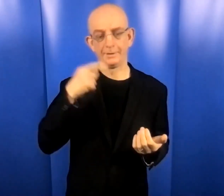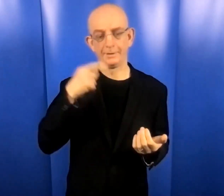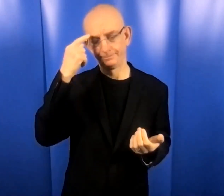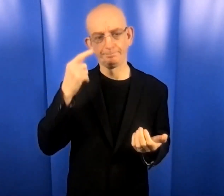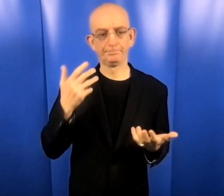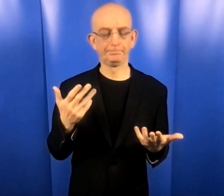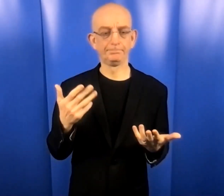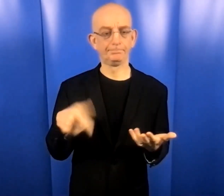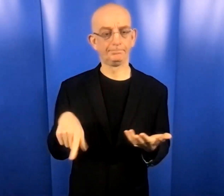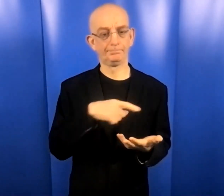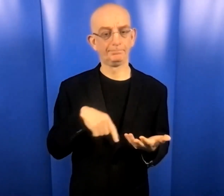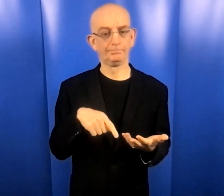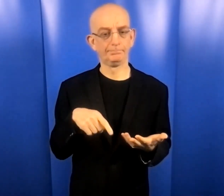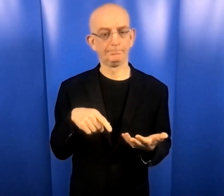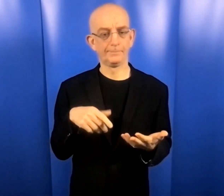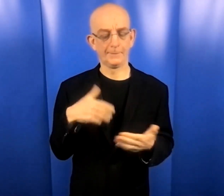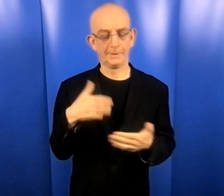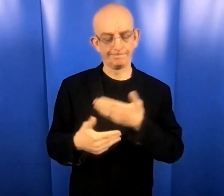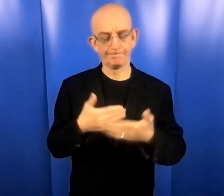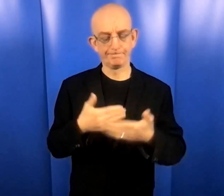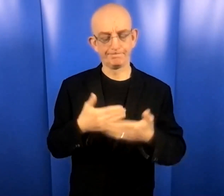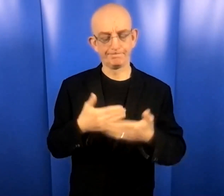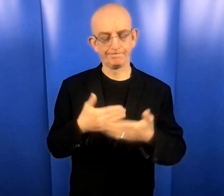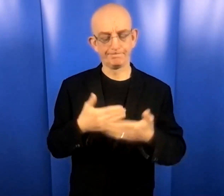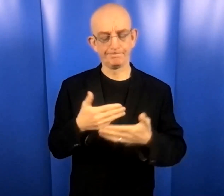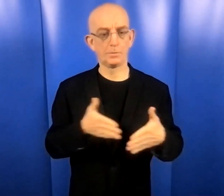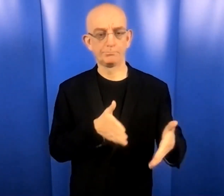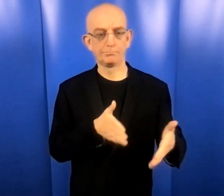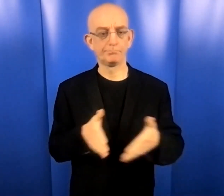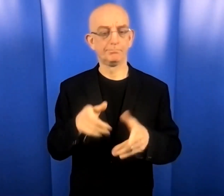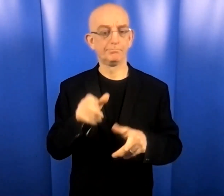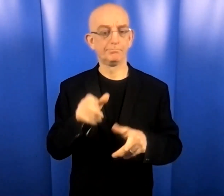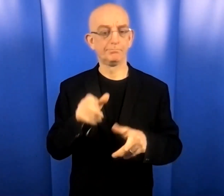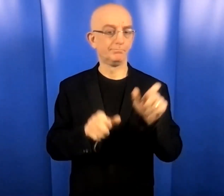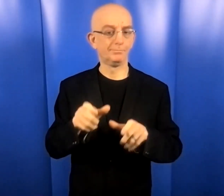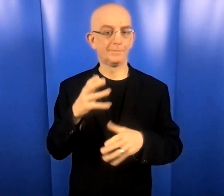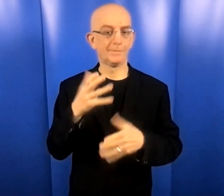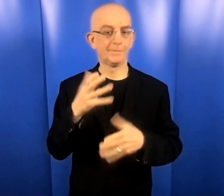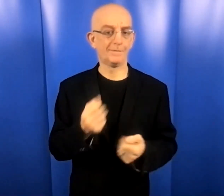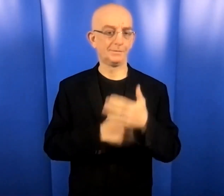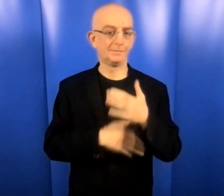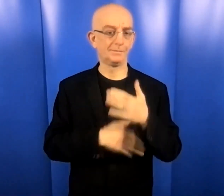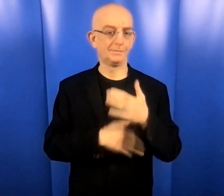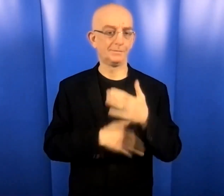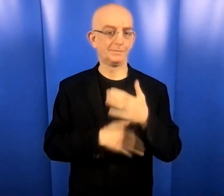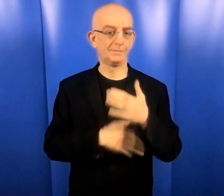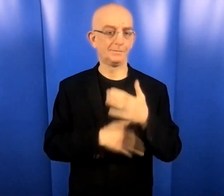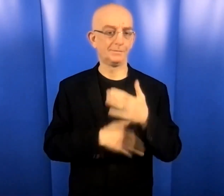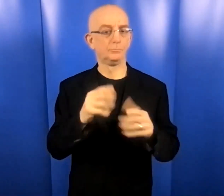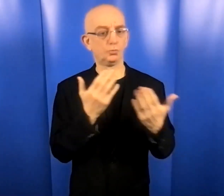to be enrolled in schools. So this is what I briefly I can say. Thank